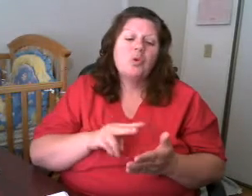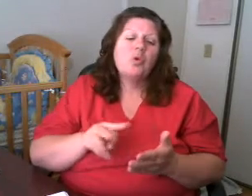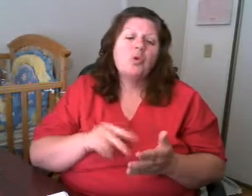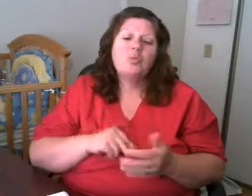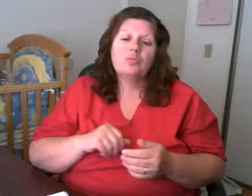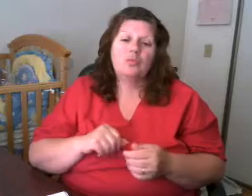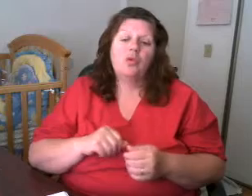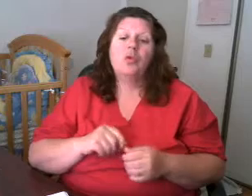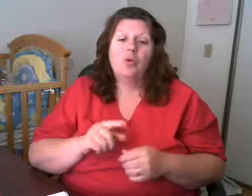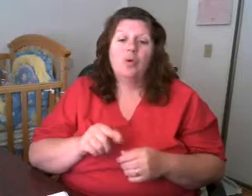website,